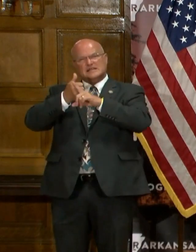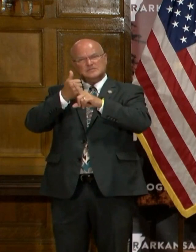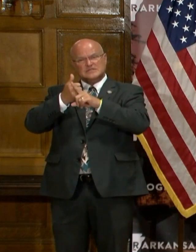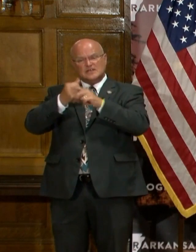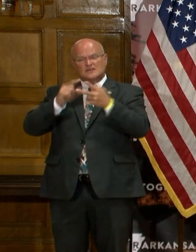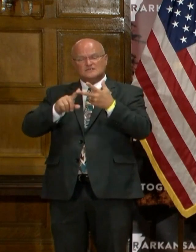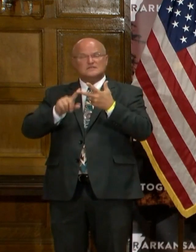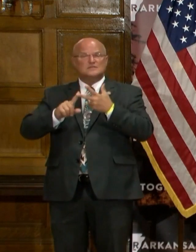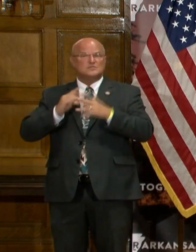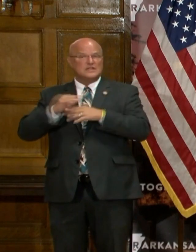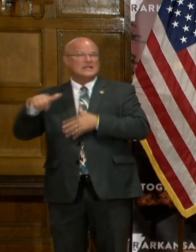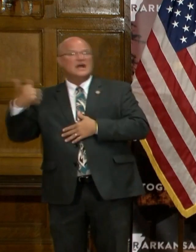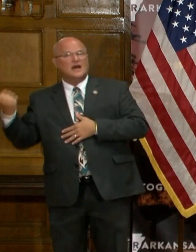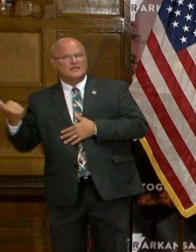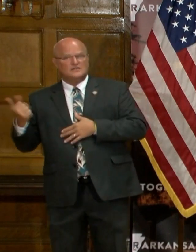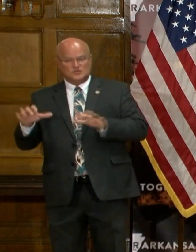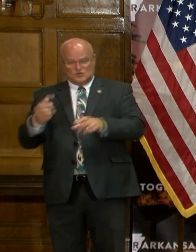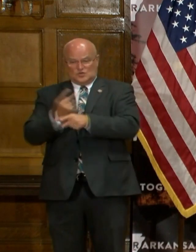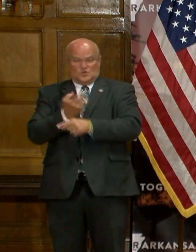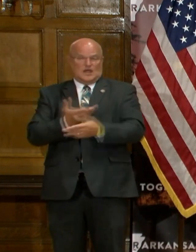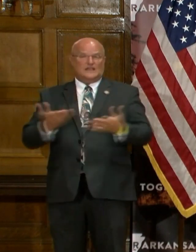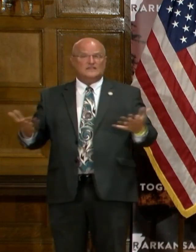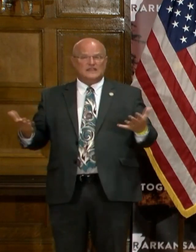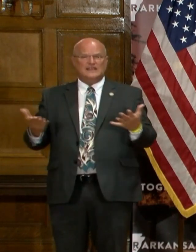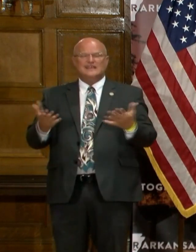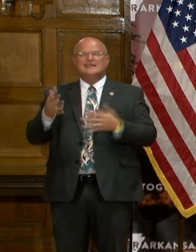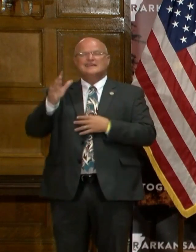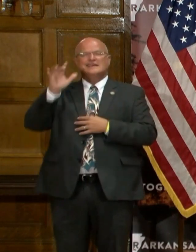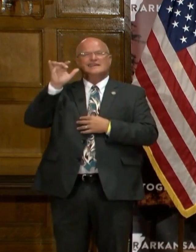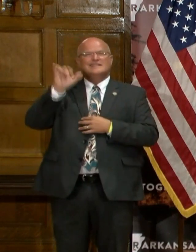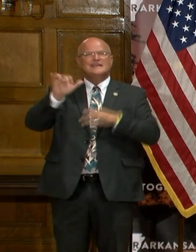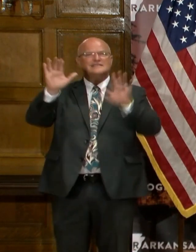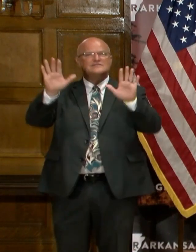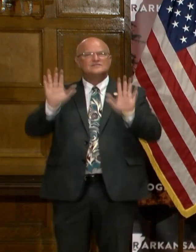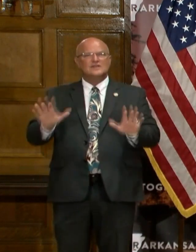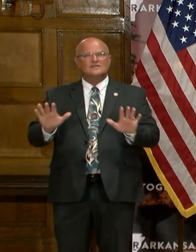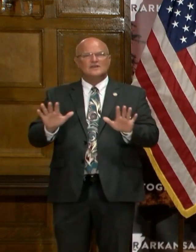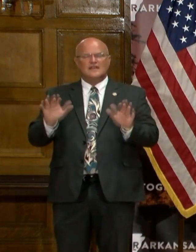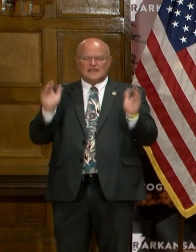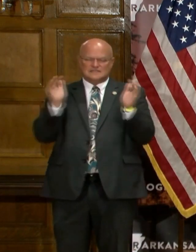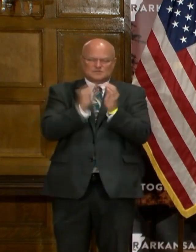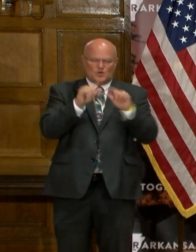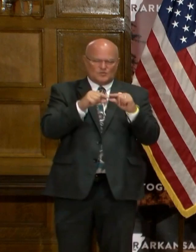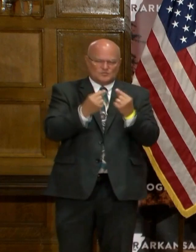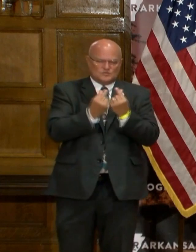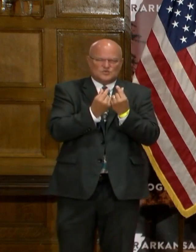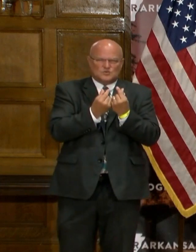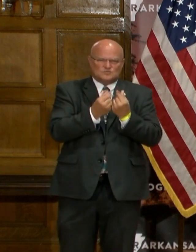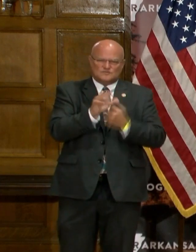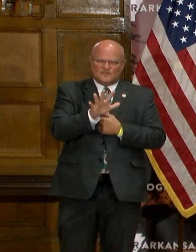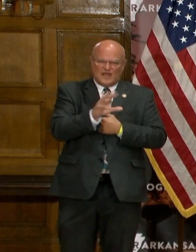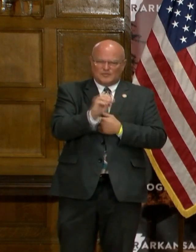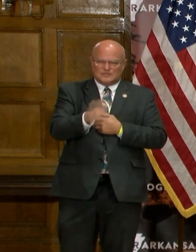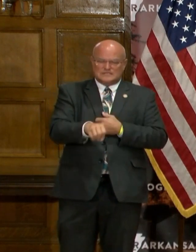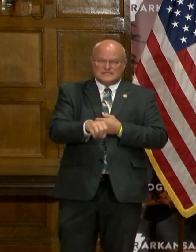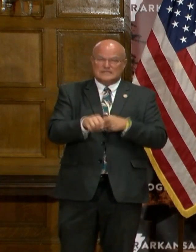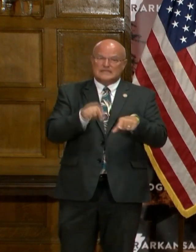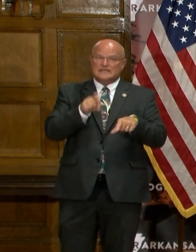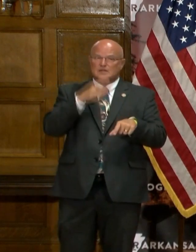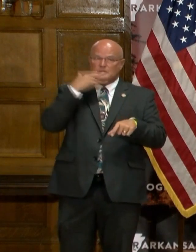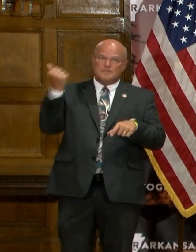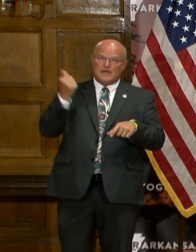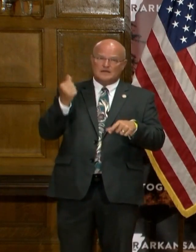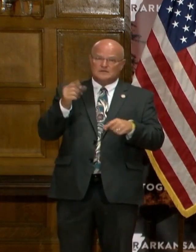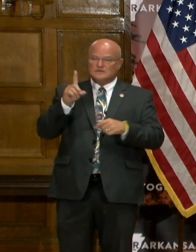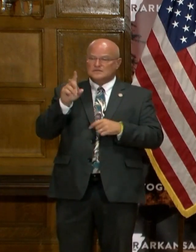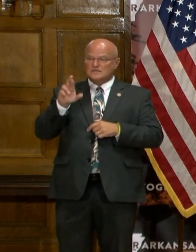and others and doing the right thing. That's terrific. It's just a small percent, and they need to do better. And